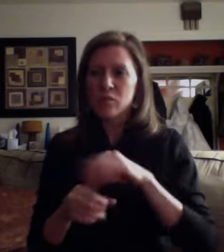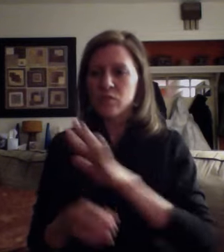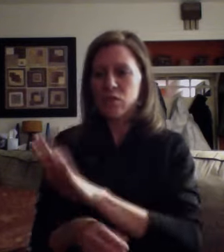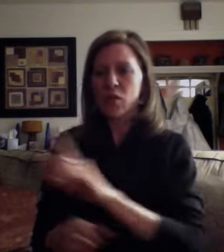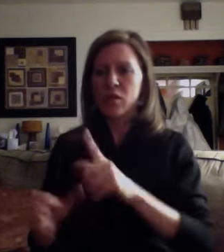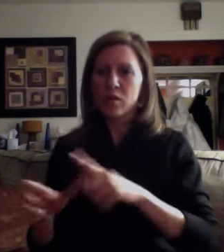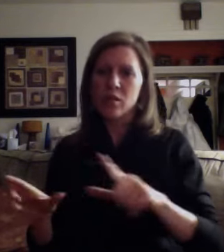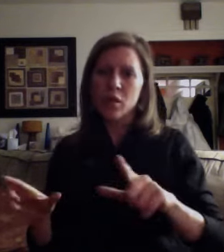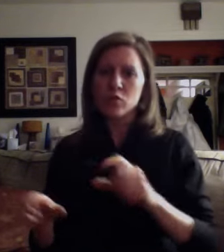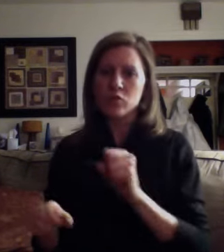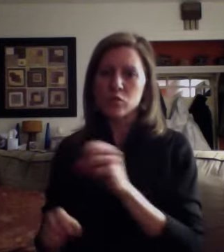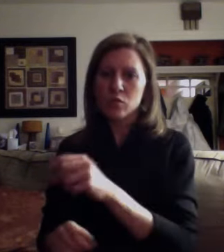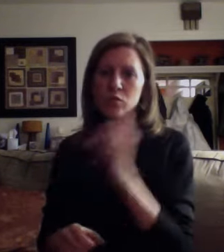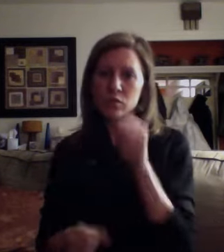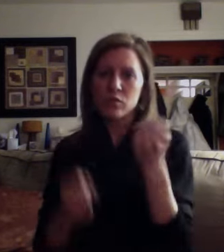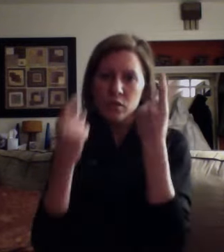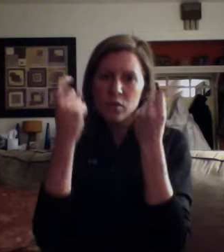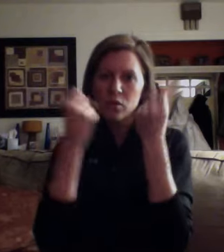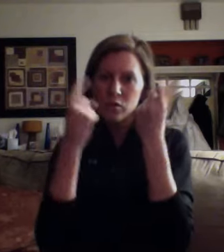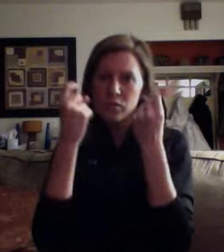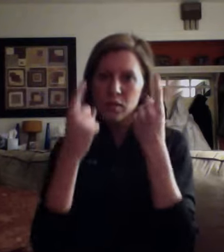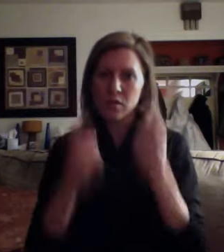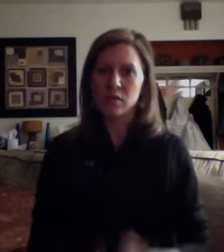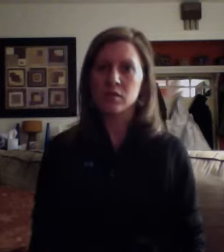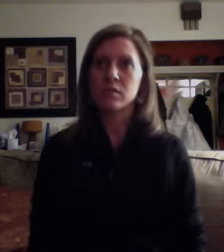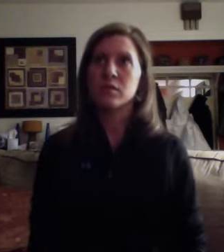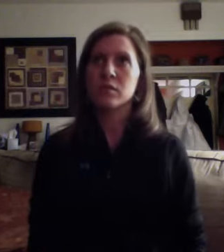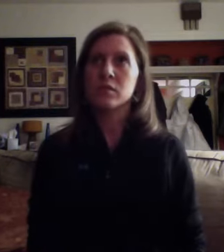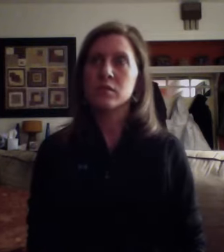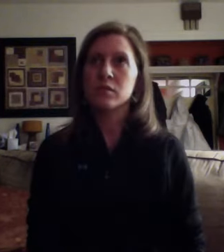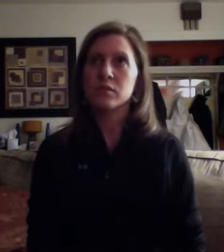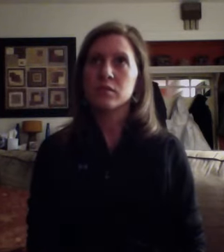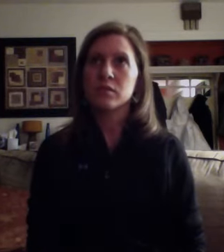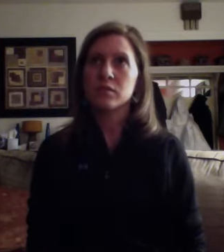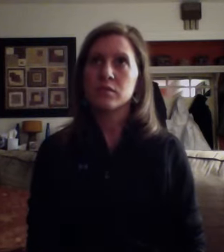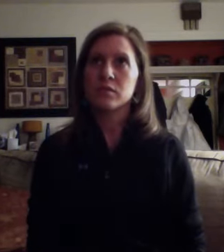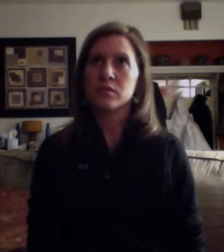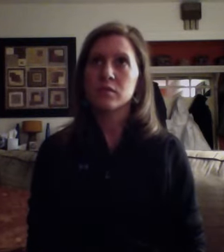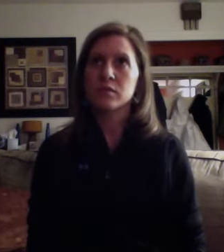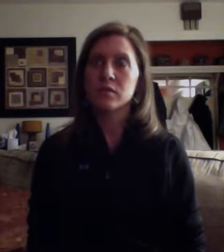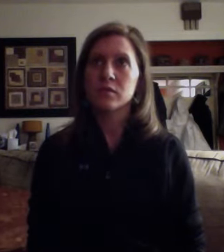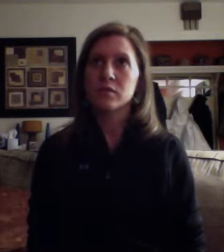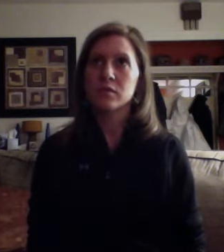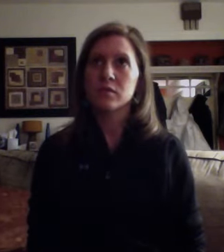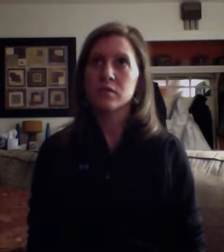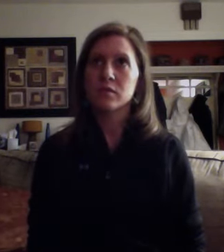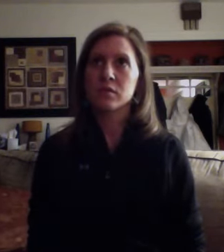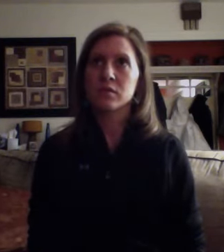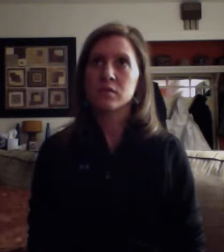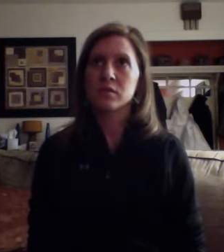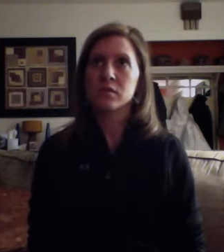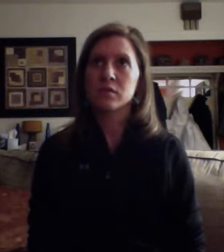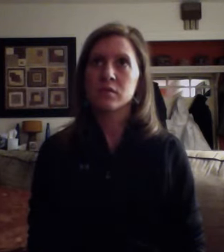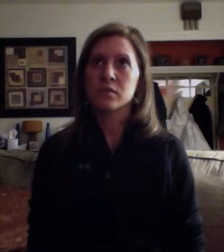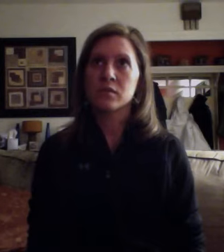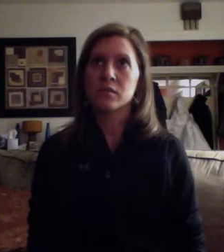And then we do our prayers of the faithful, and then usually the kids volunteer. They want to pray for their pets, or they want to pray for